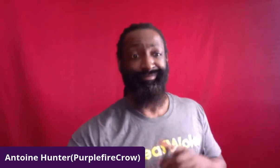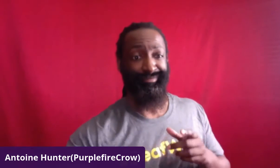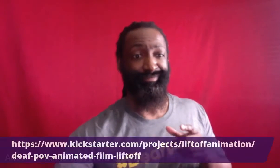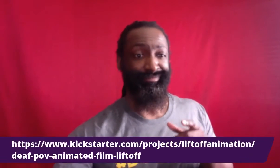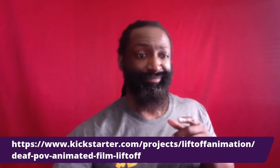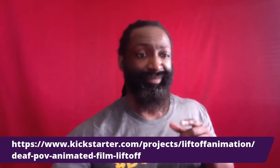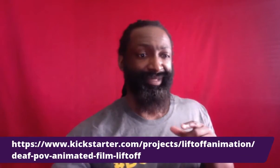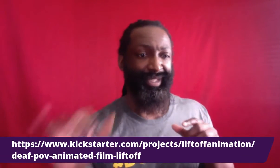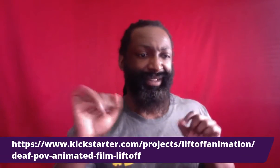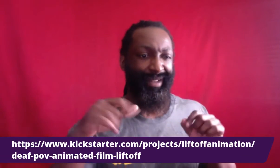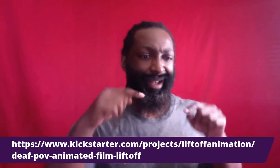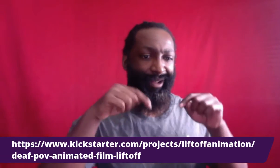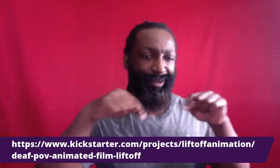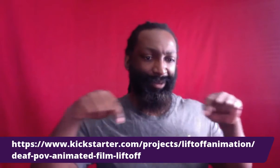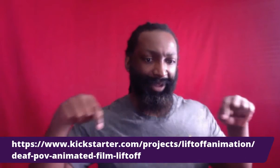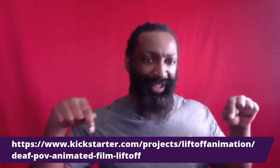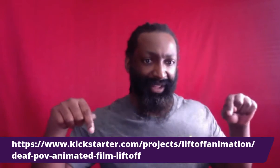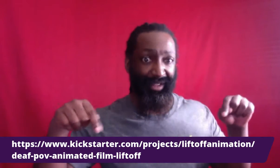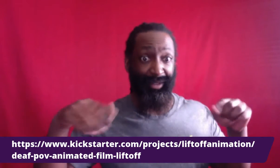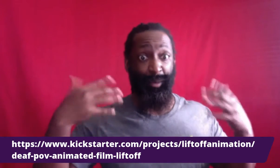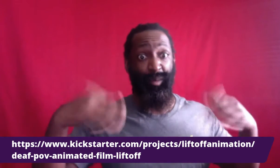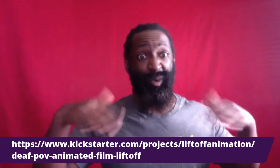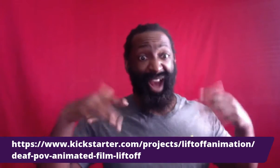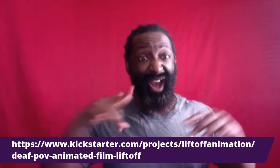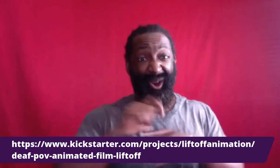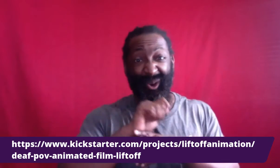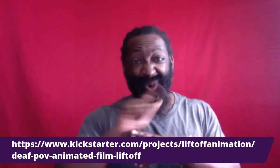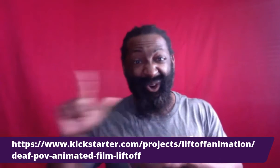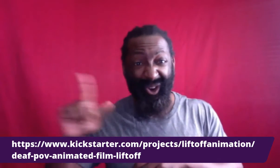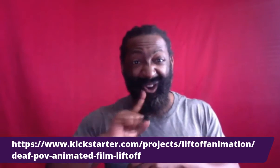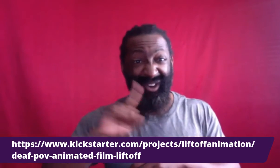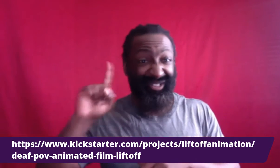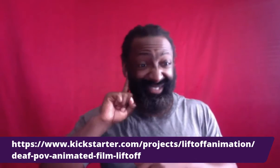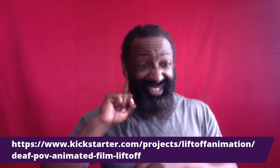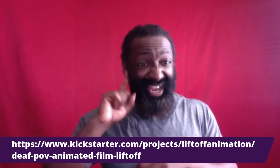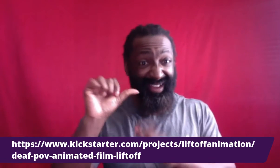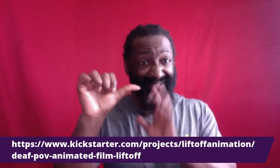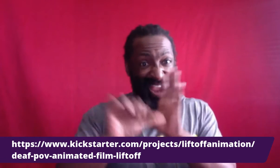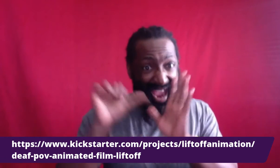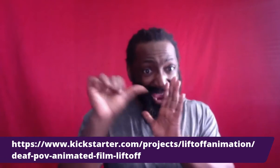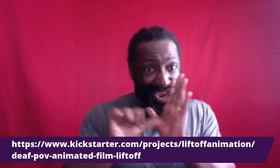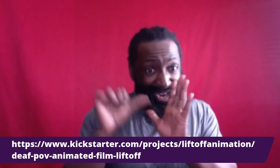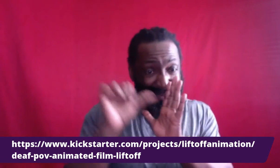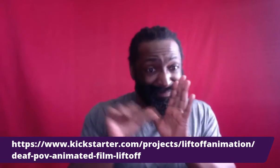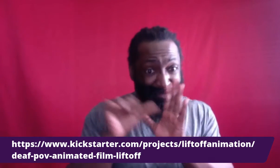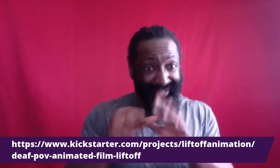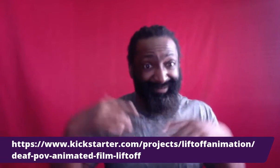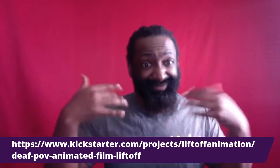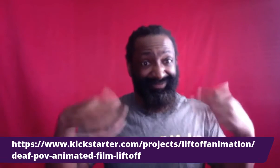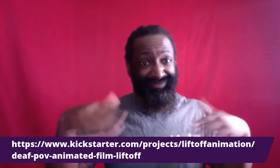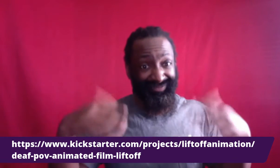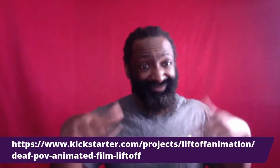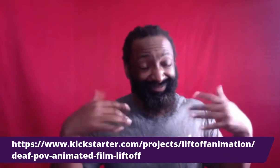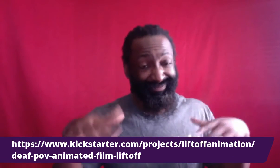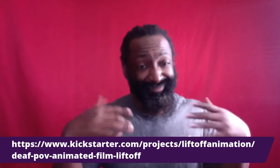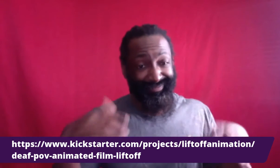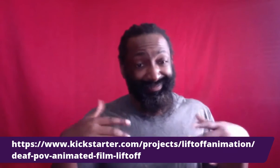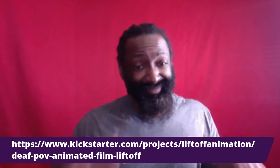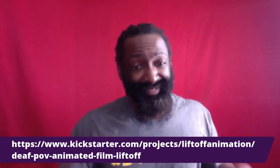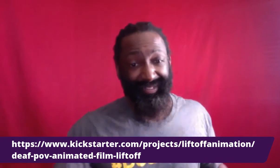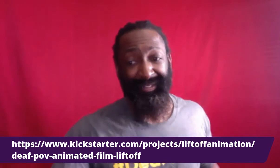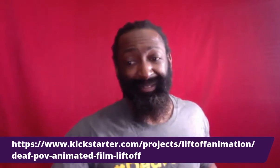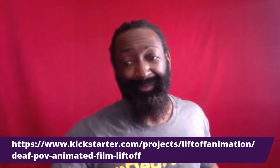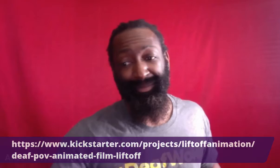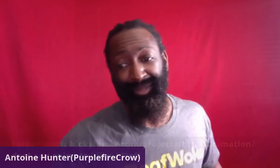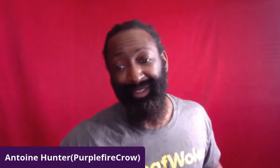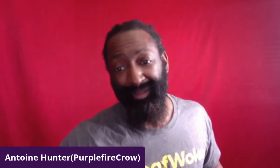So if you guys want to support the Kickstarter, here's the link below. They're all deaf